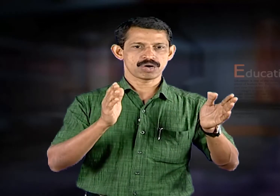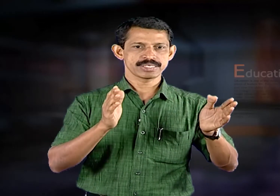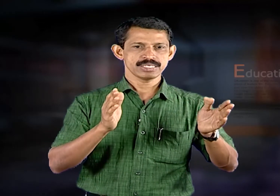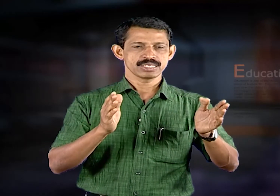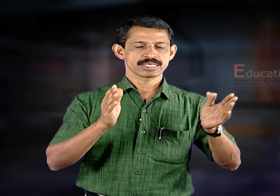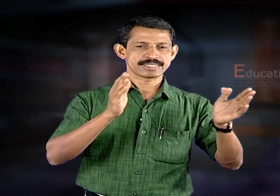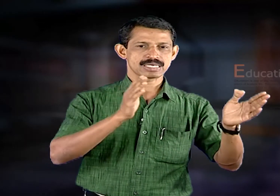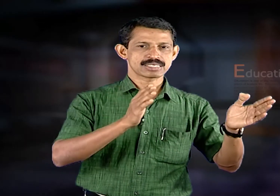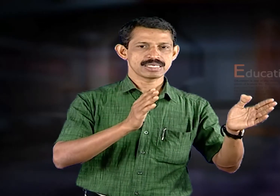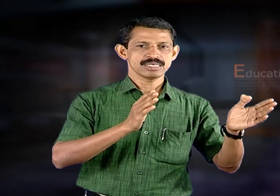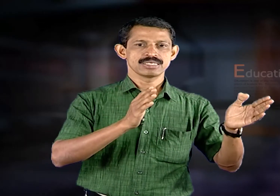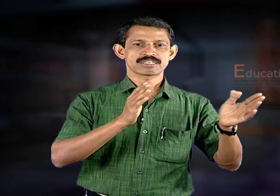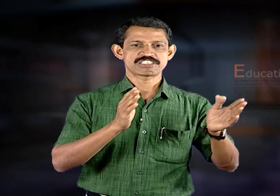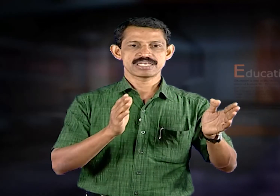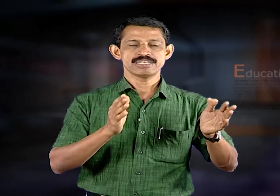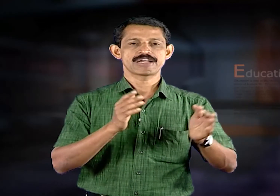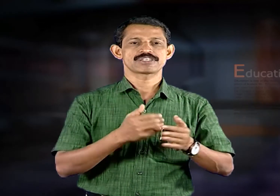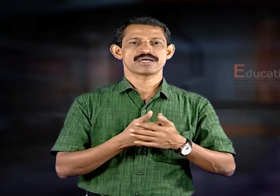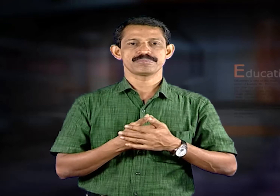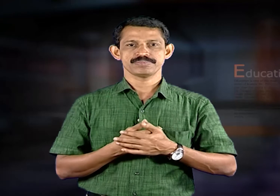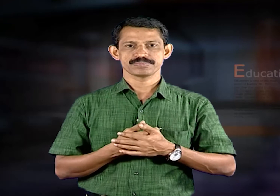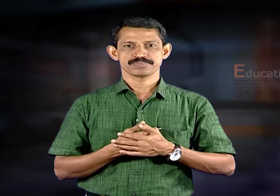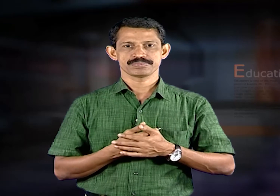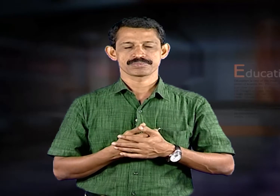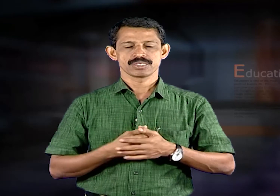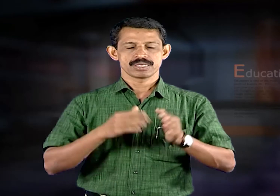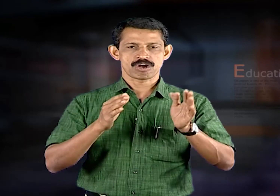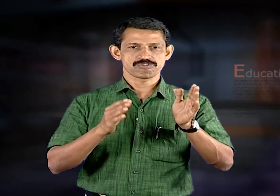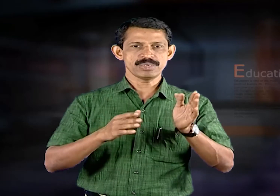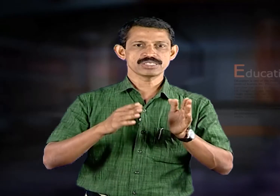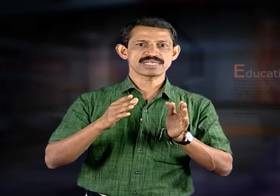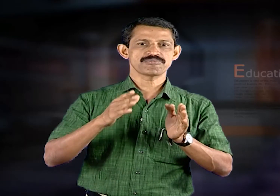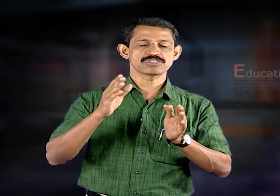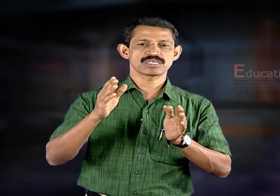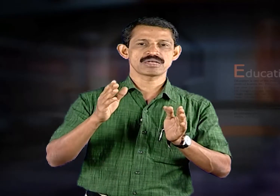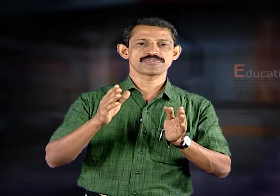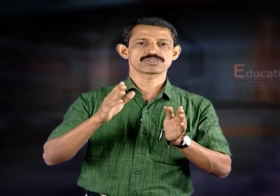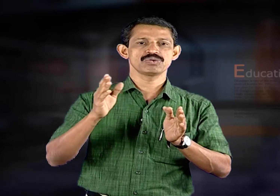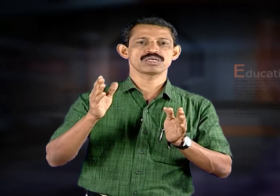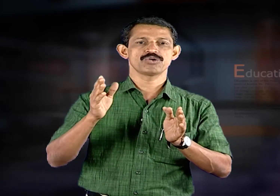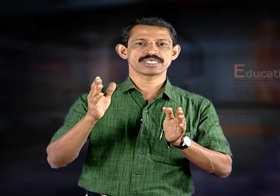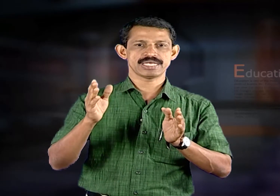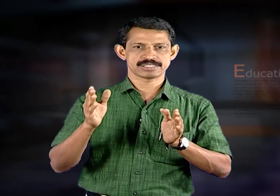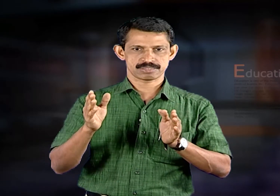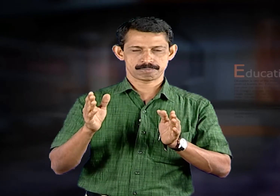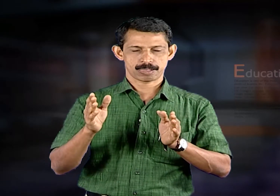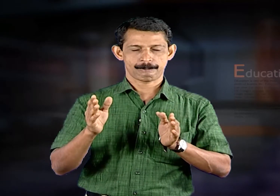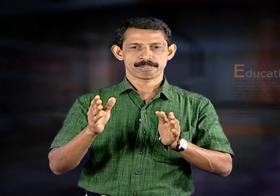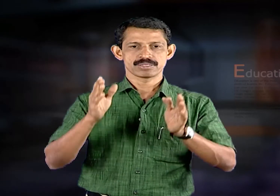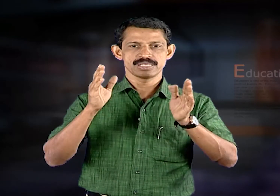balwadi, kindergarten, creche, etc. Non-formal education for children of school going age. This